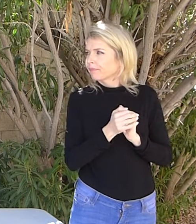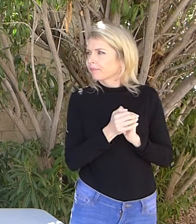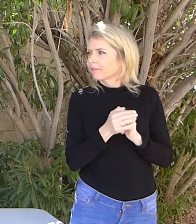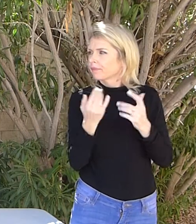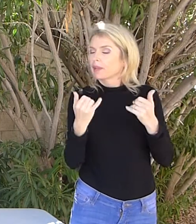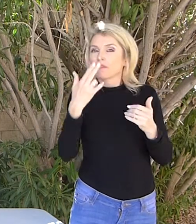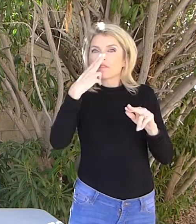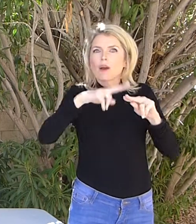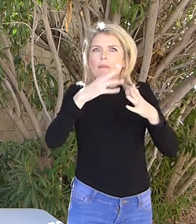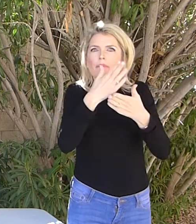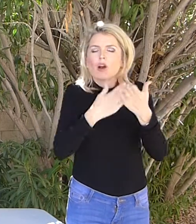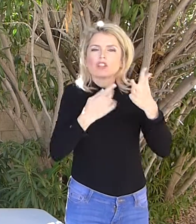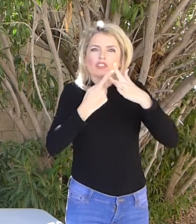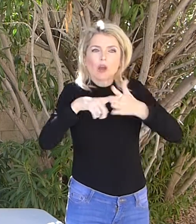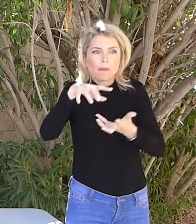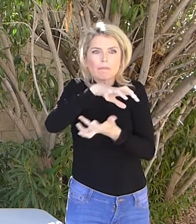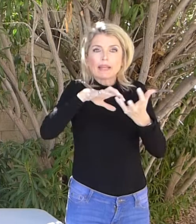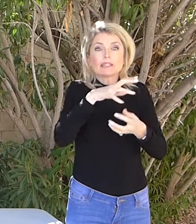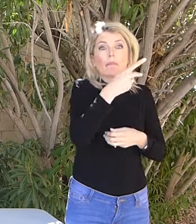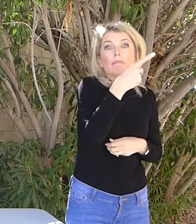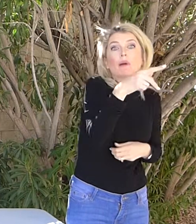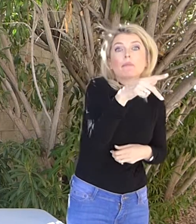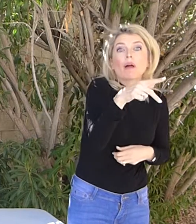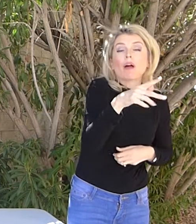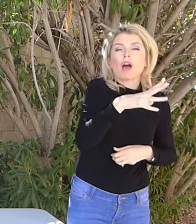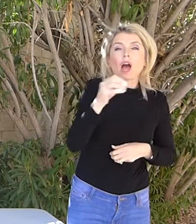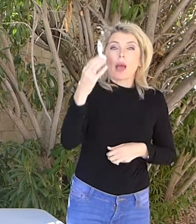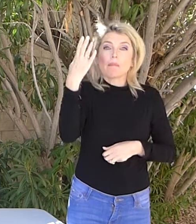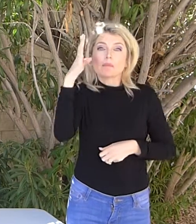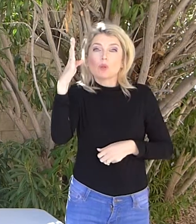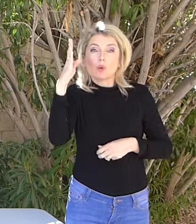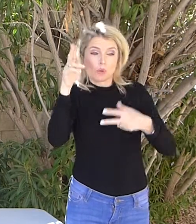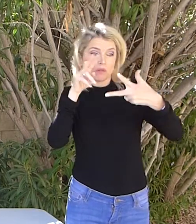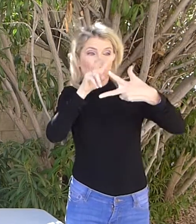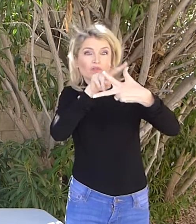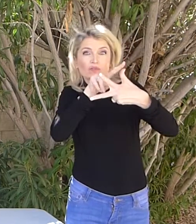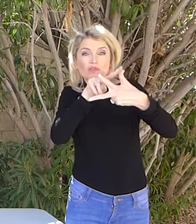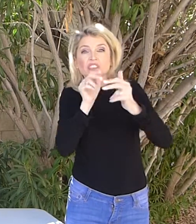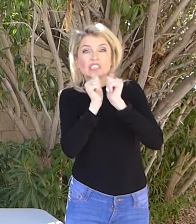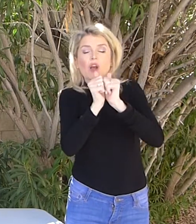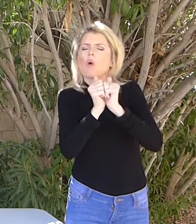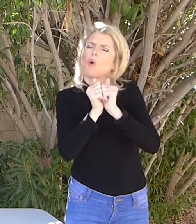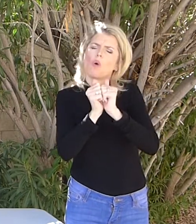Here comes the fun part when we start to mix the purple and the blue together.